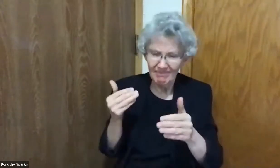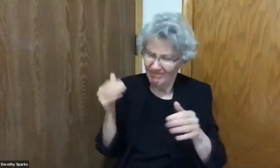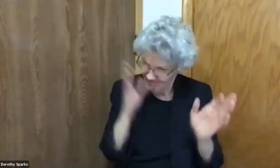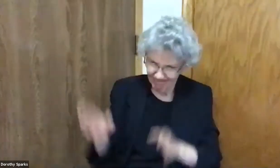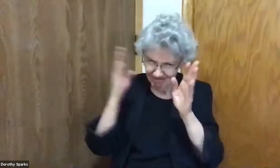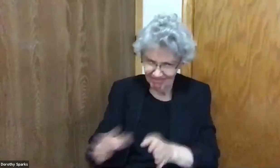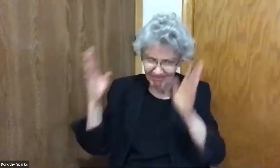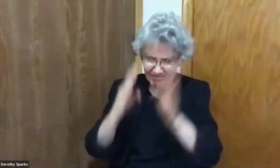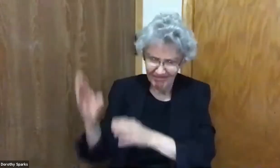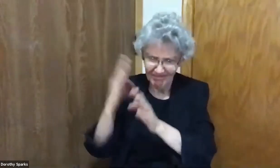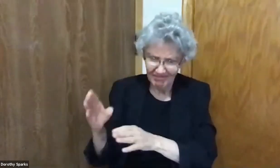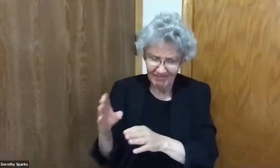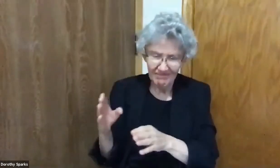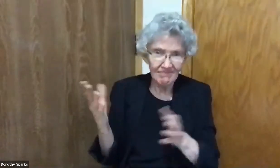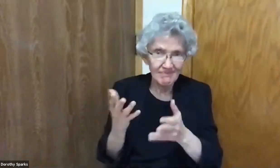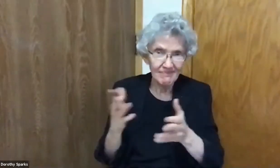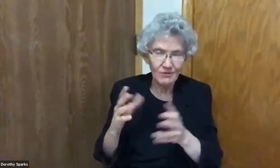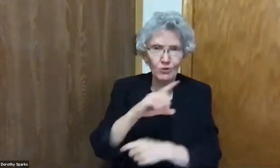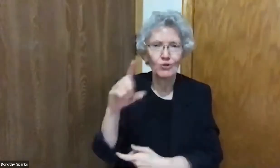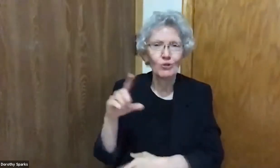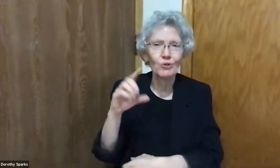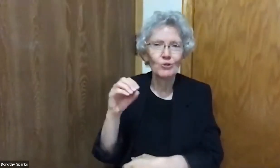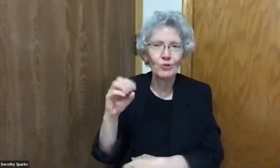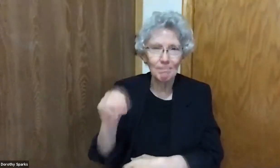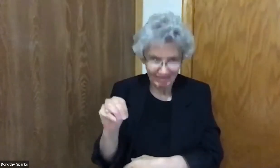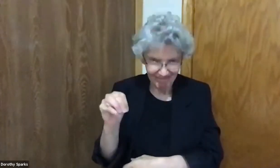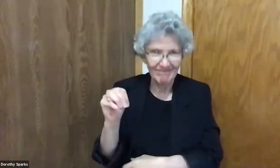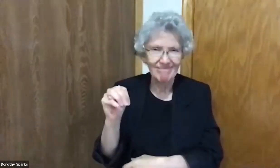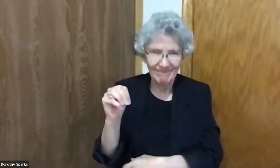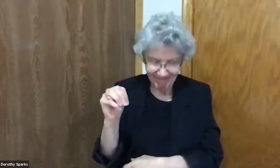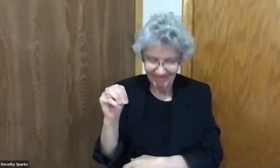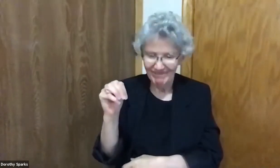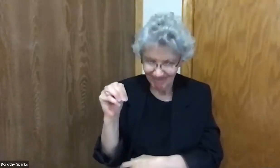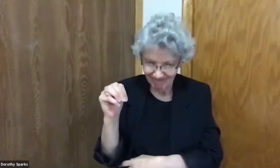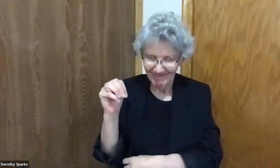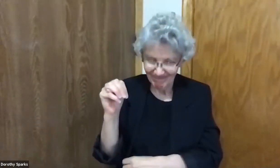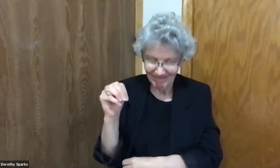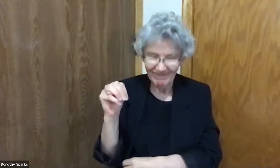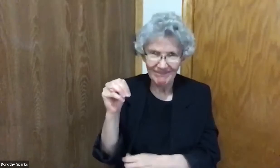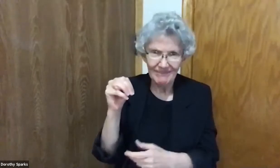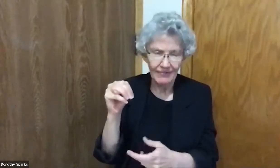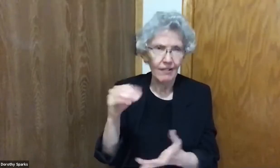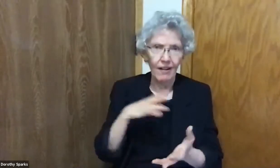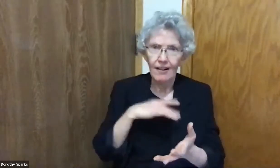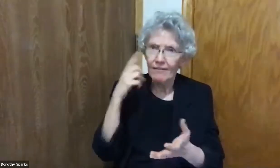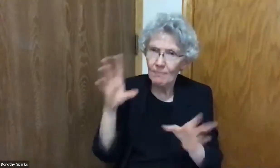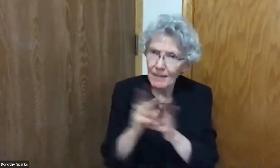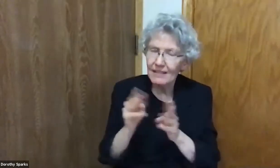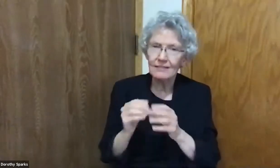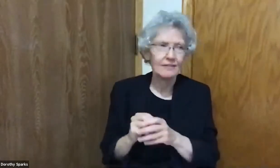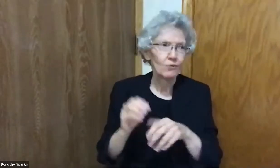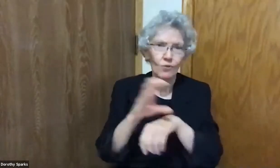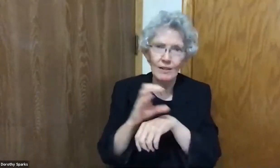professionals have been able to work on a vaccine and to try to figure this virus out. And also, we are